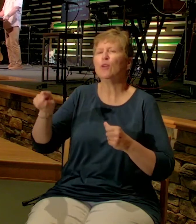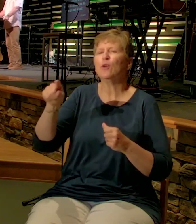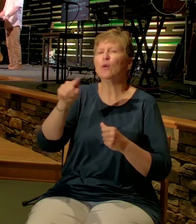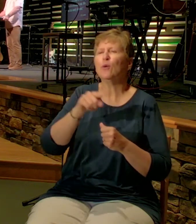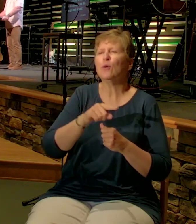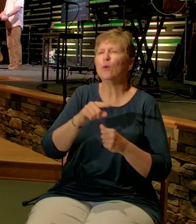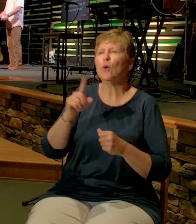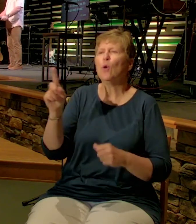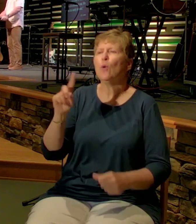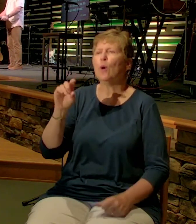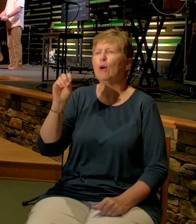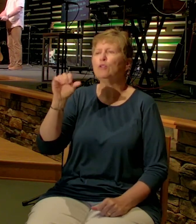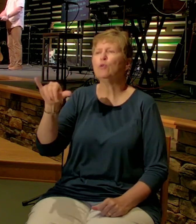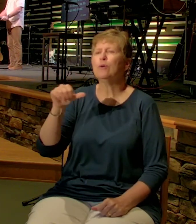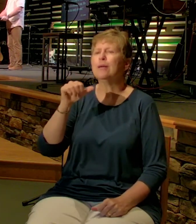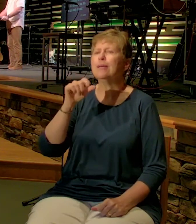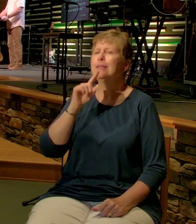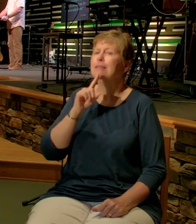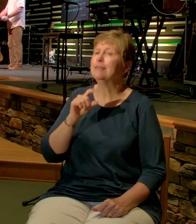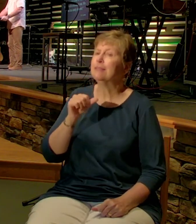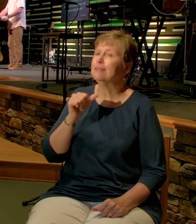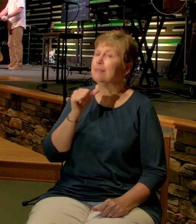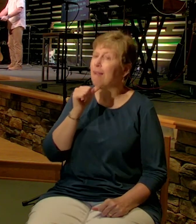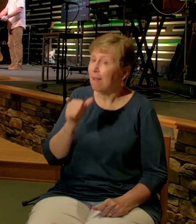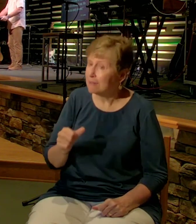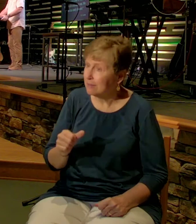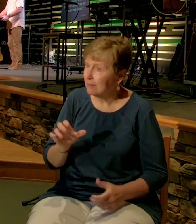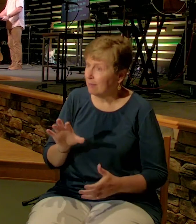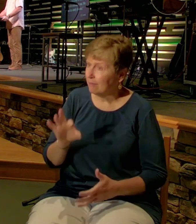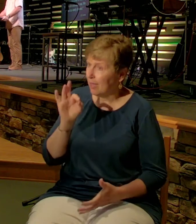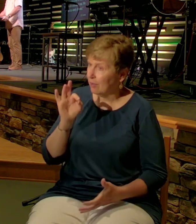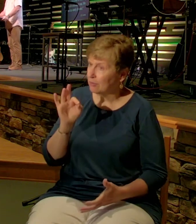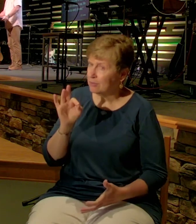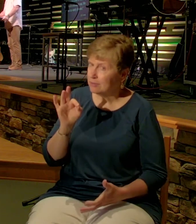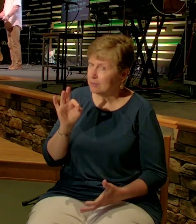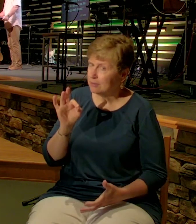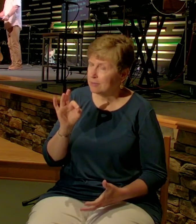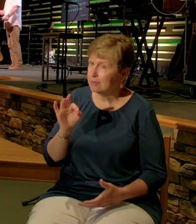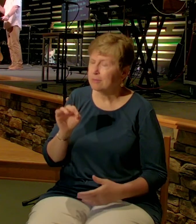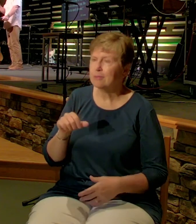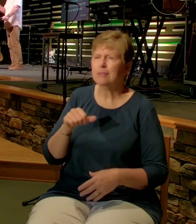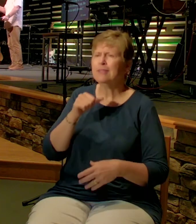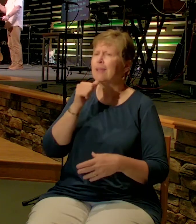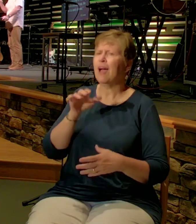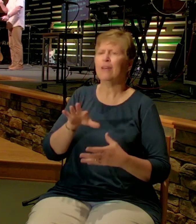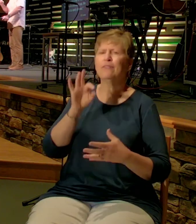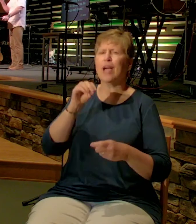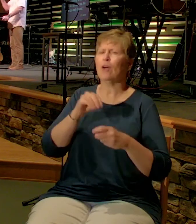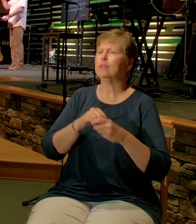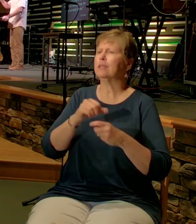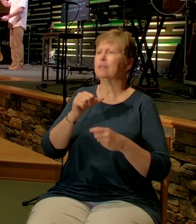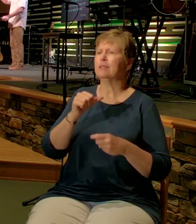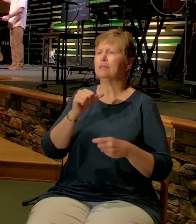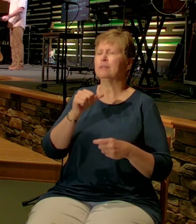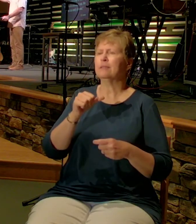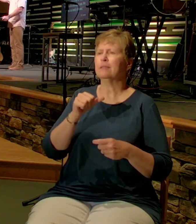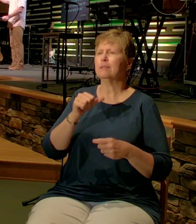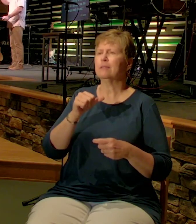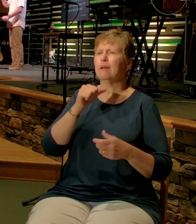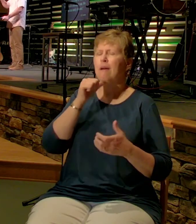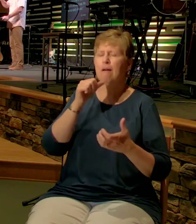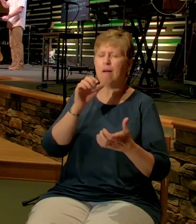is not found. So, first of all, it's not found in unbelief, even though a lot of people who turn away from